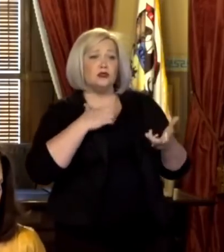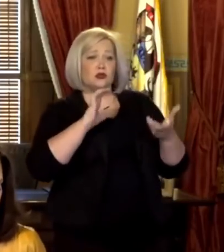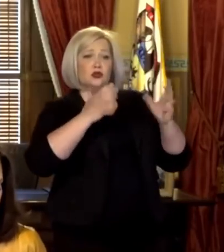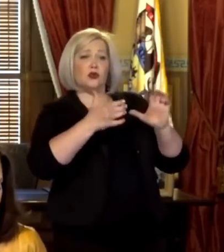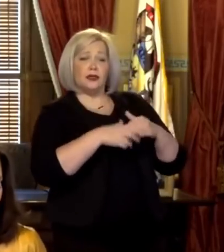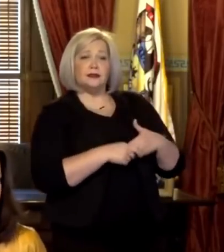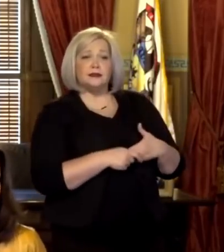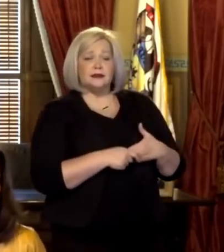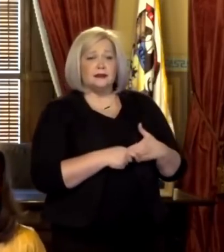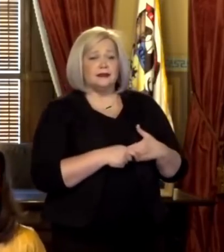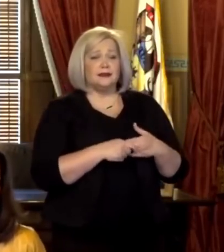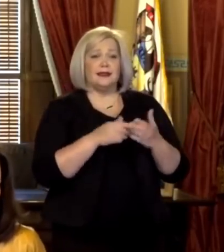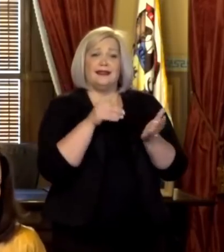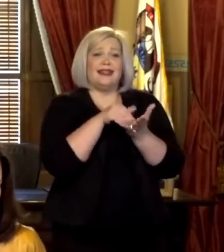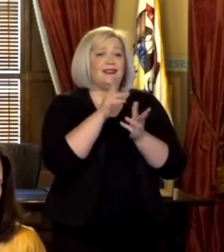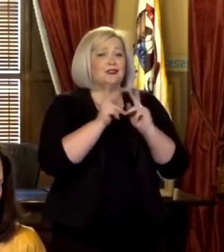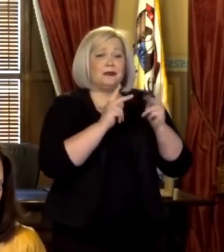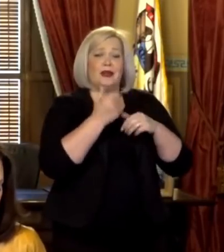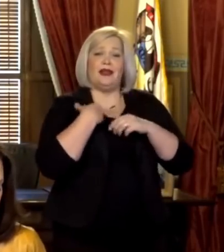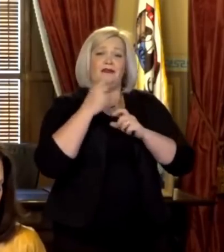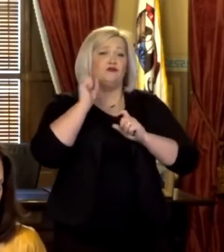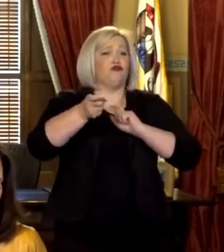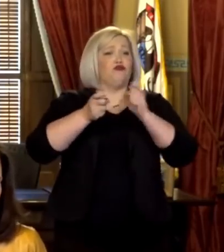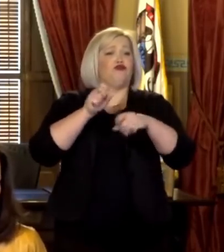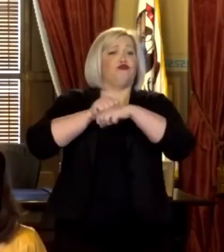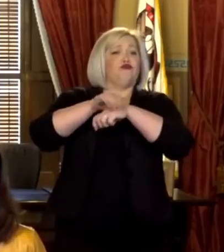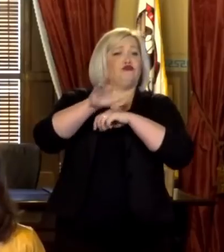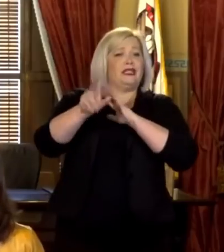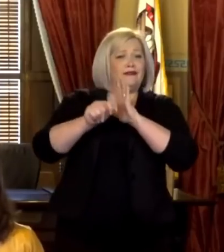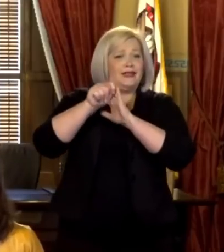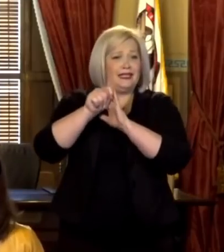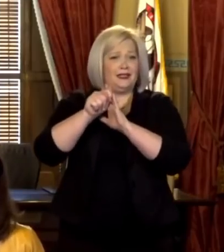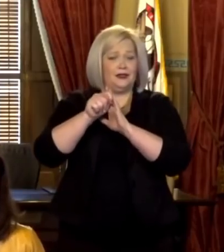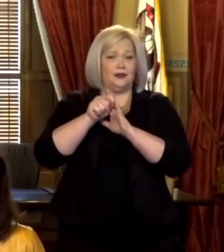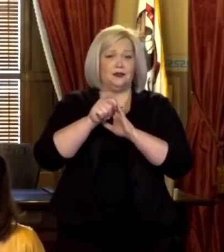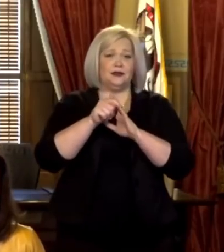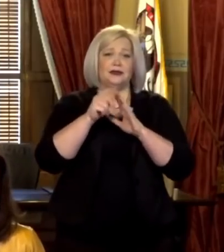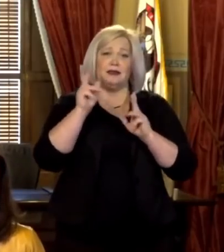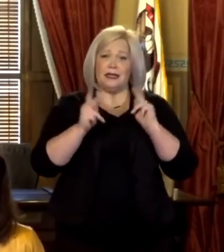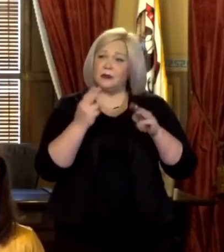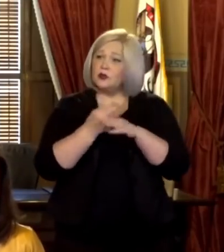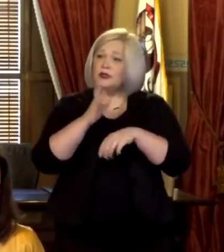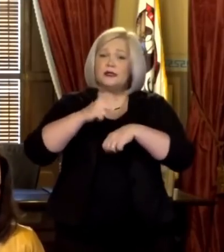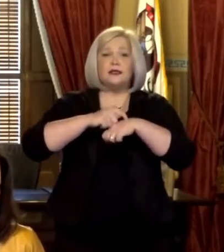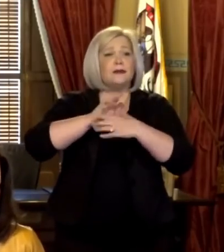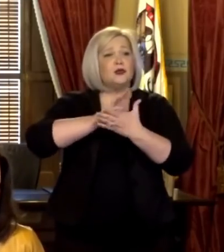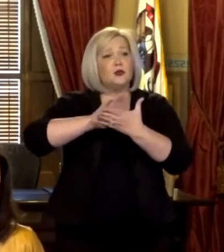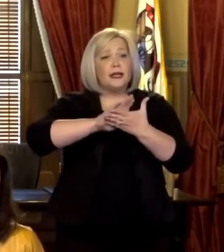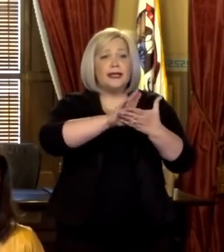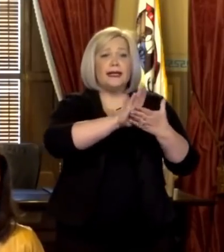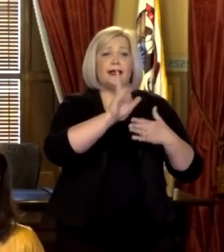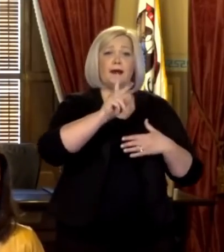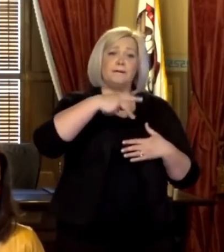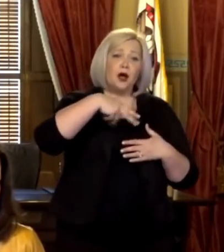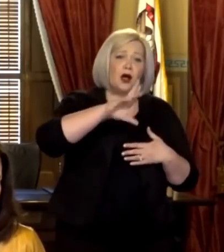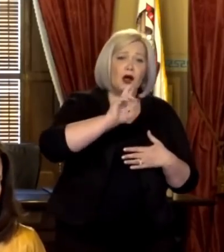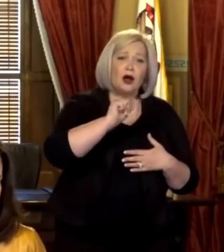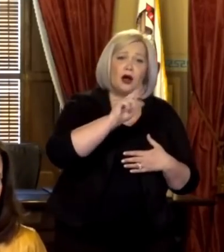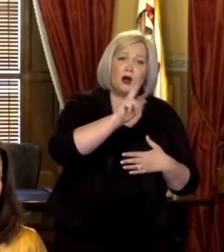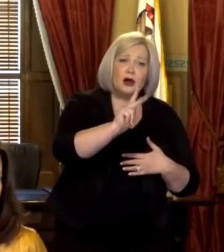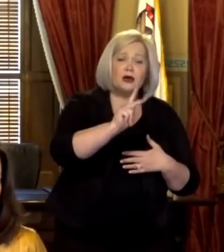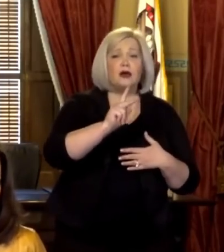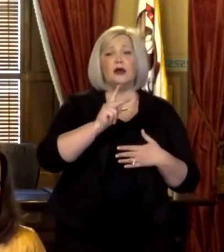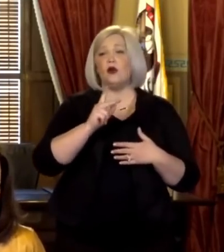crisis. Thousands of people have contributed. People are using their time to clean up their local parks or finding